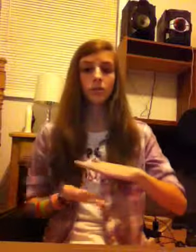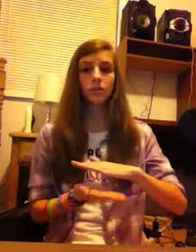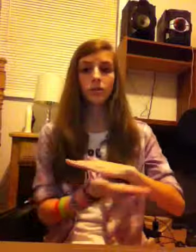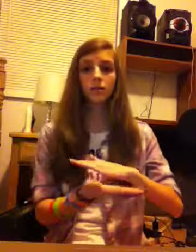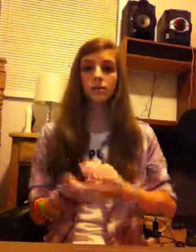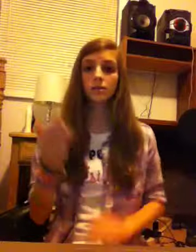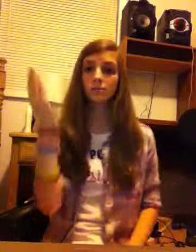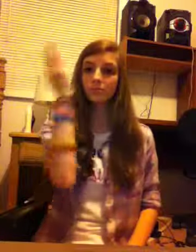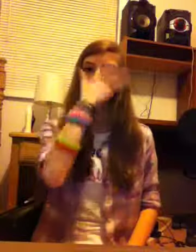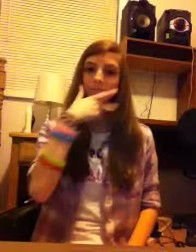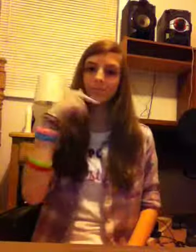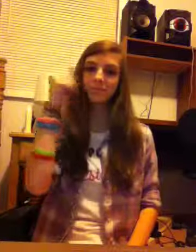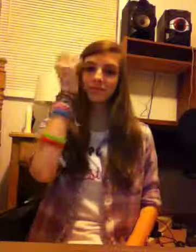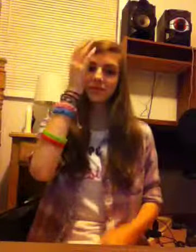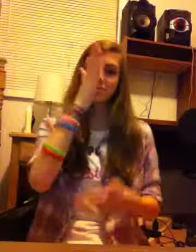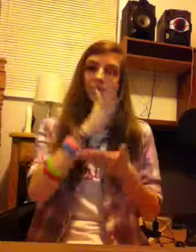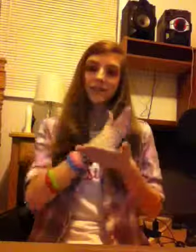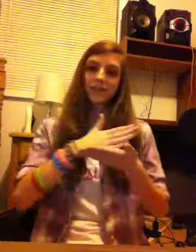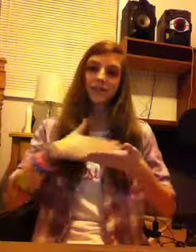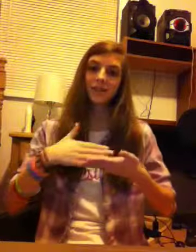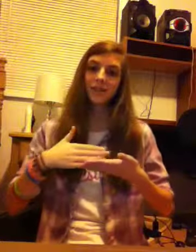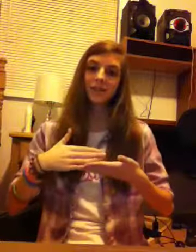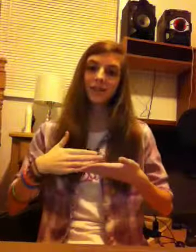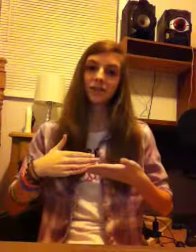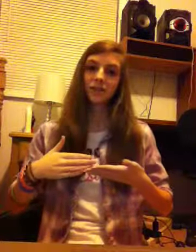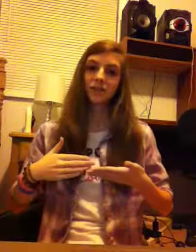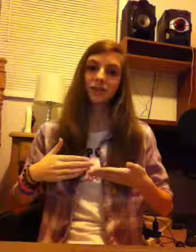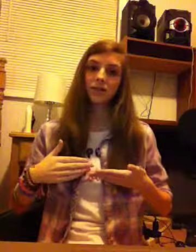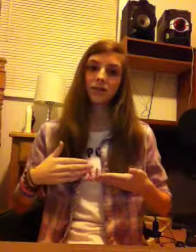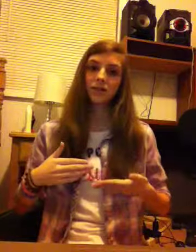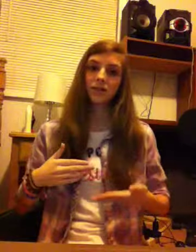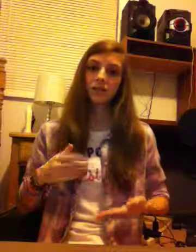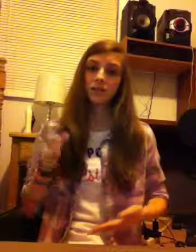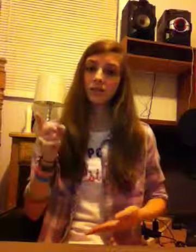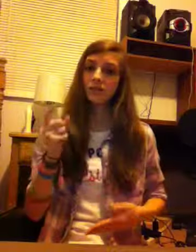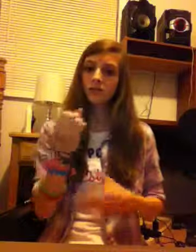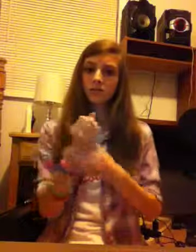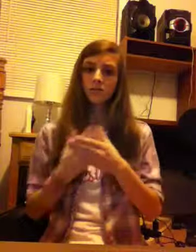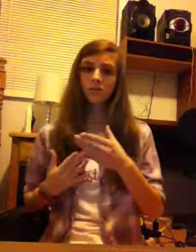baked in a beautiful pie She is gone